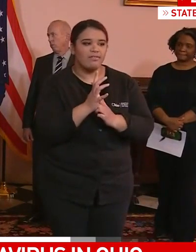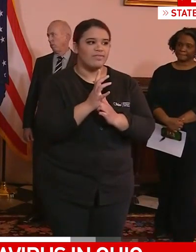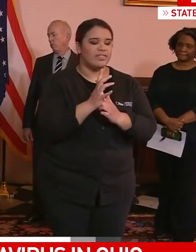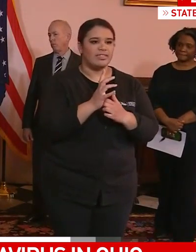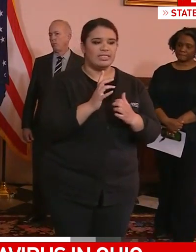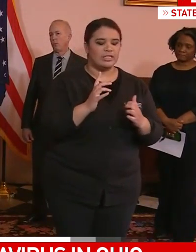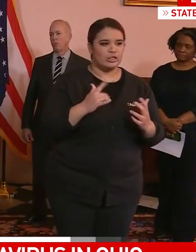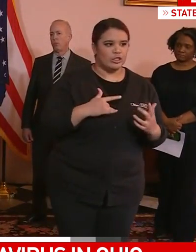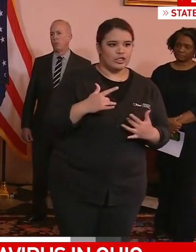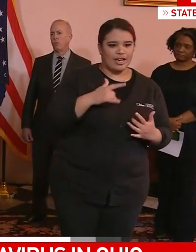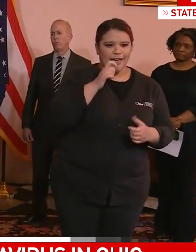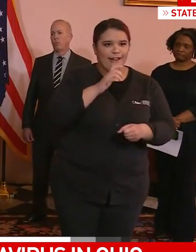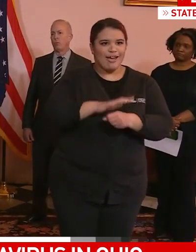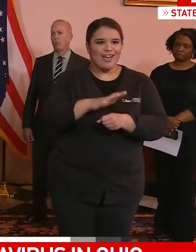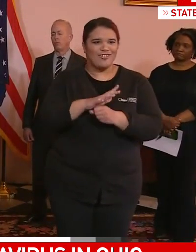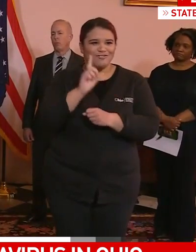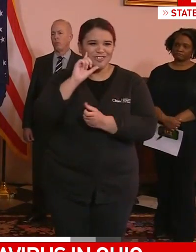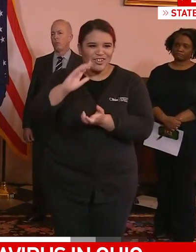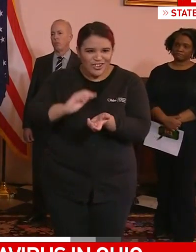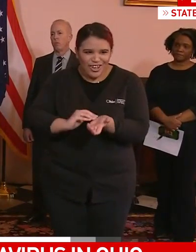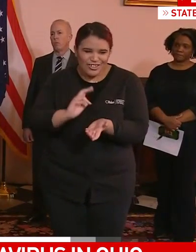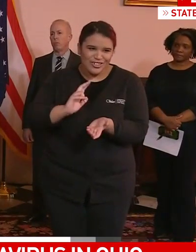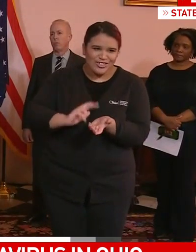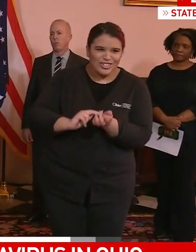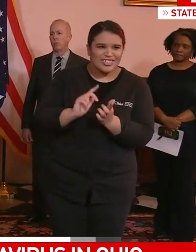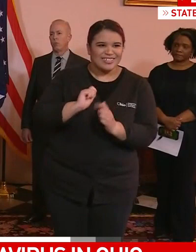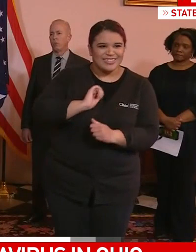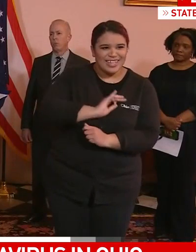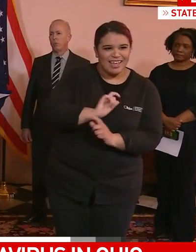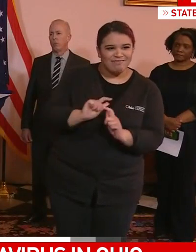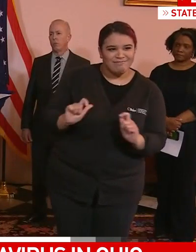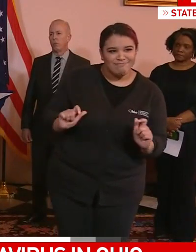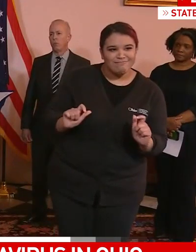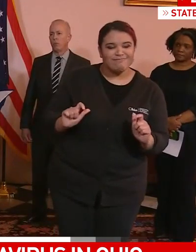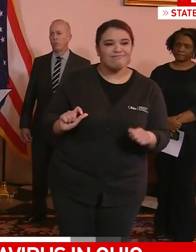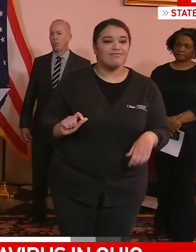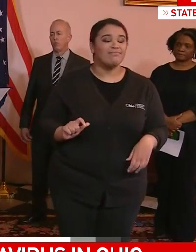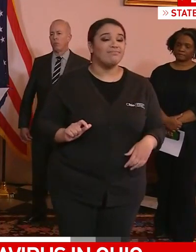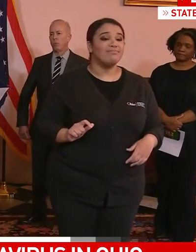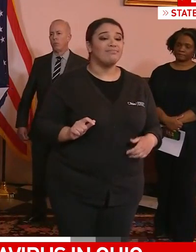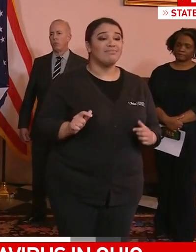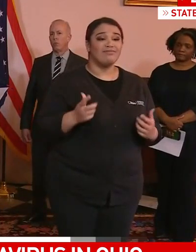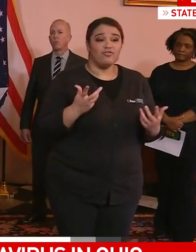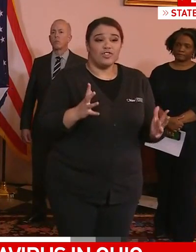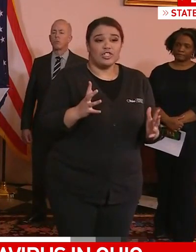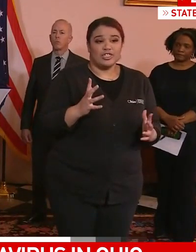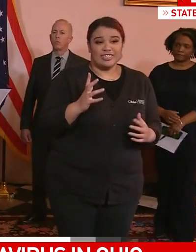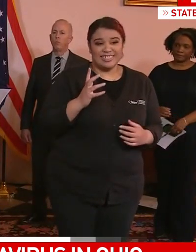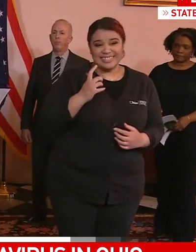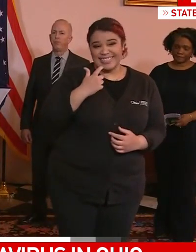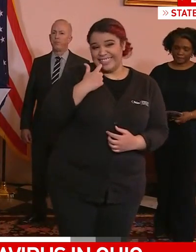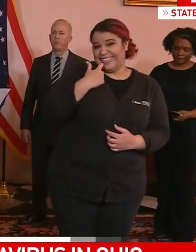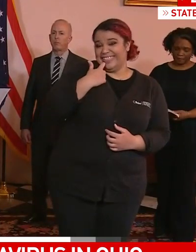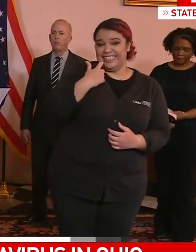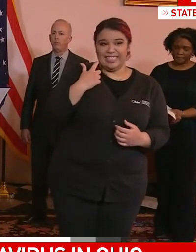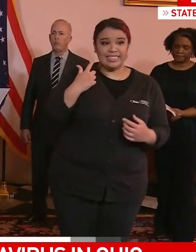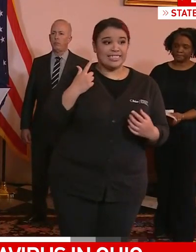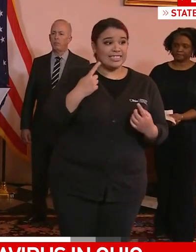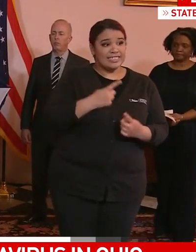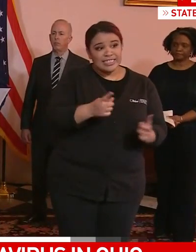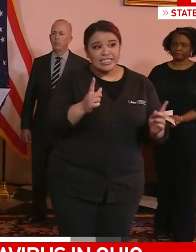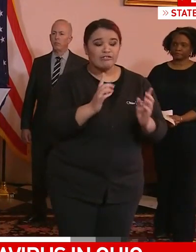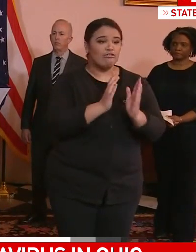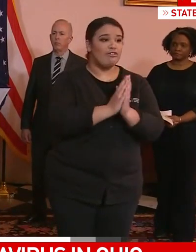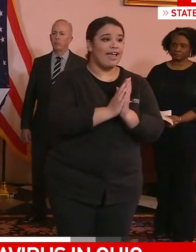We already have talked a few days ago about our request to our dentists and our veterinarians, and we thank